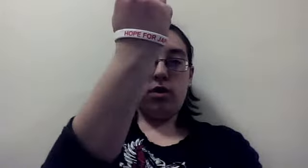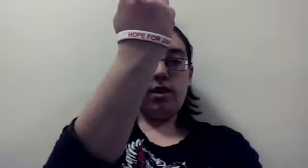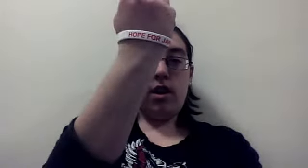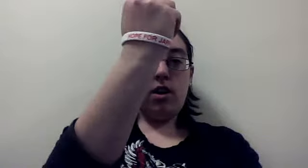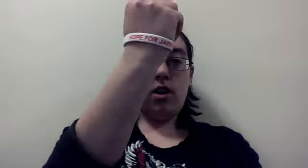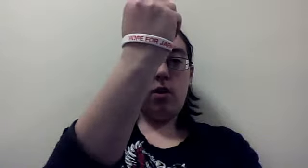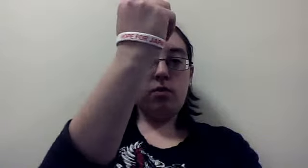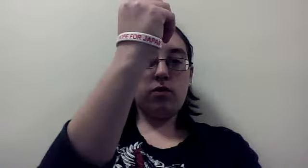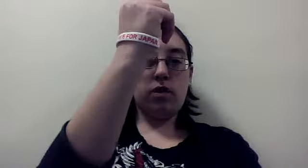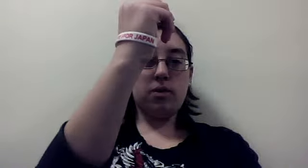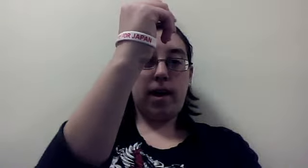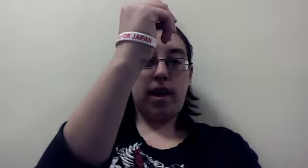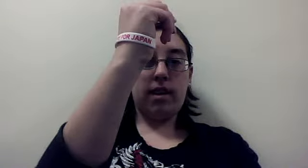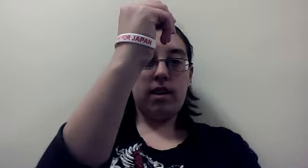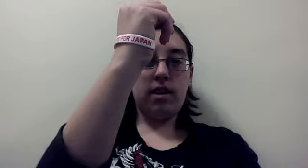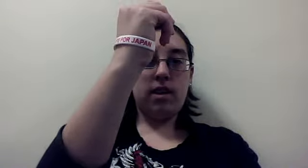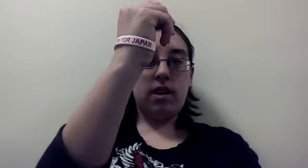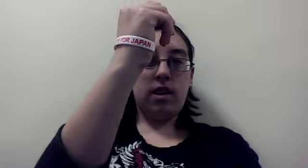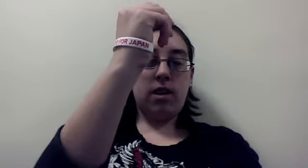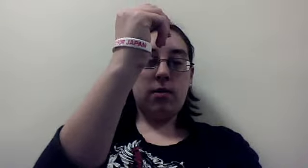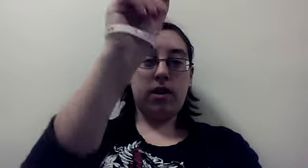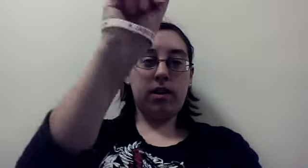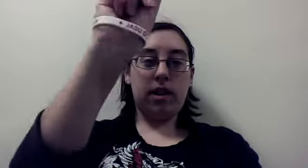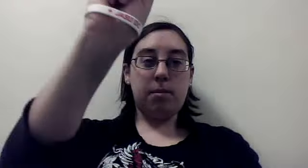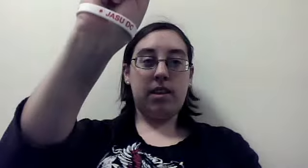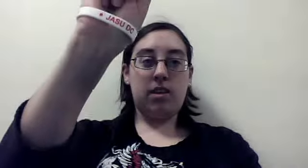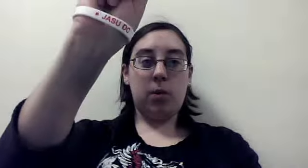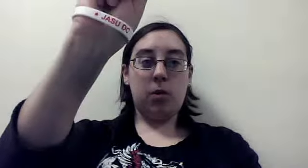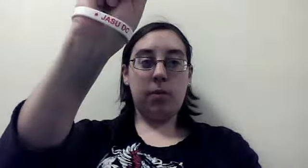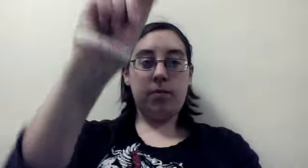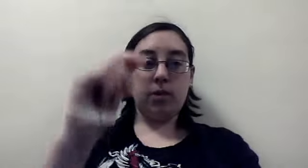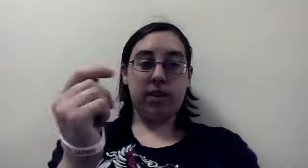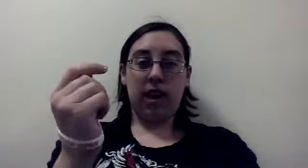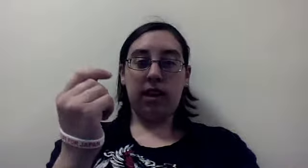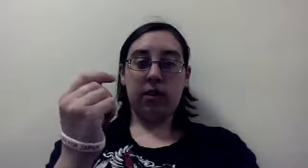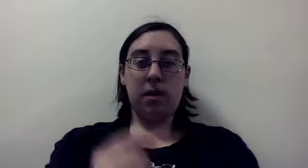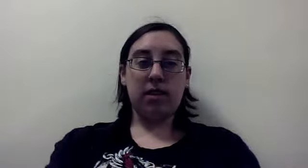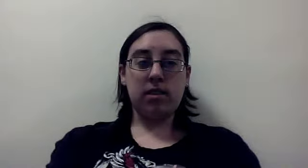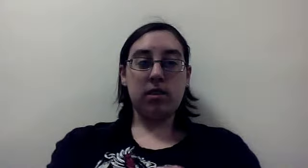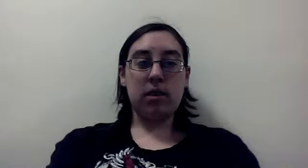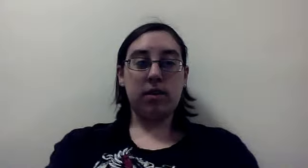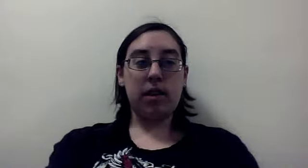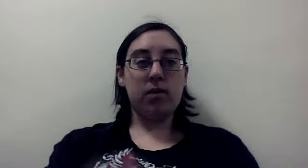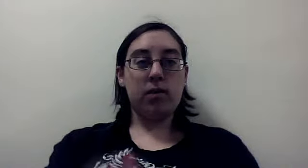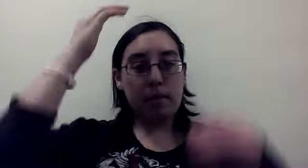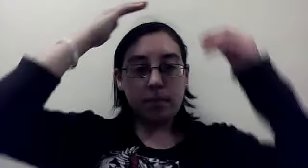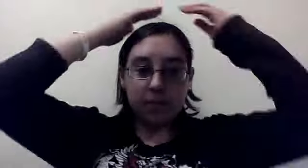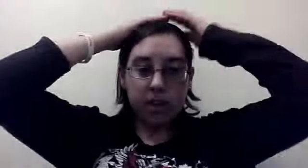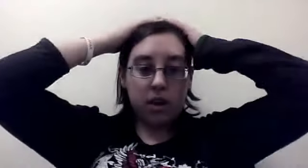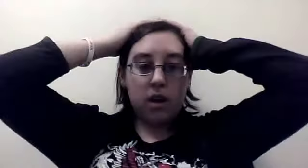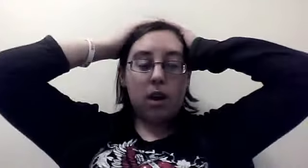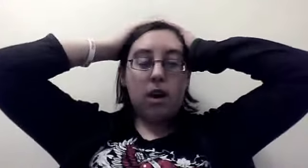See, Hope for Japan. One of the clubs at school was selling wristbands to raise money for them.